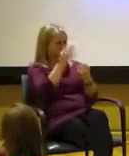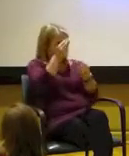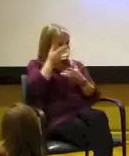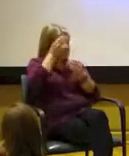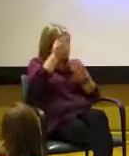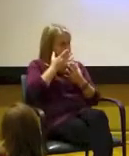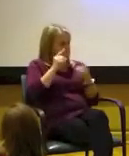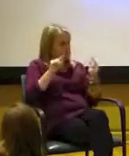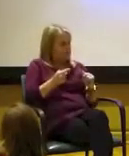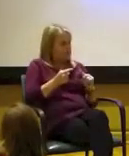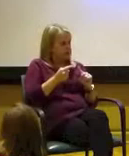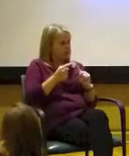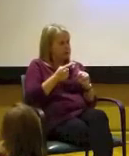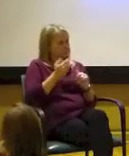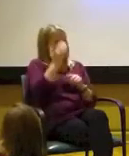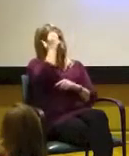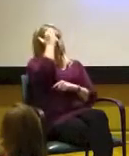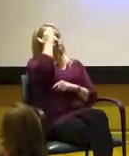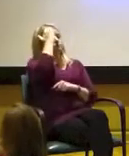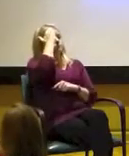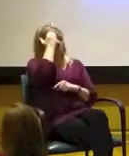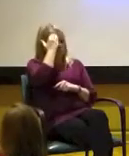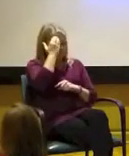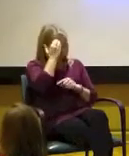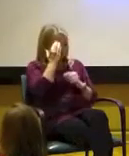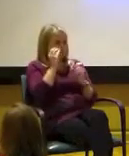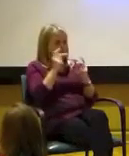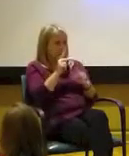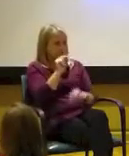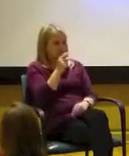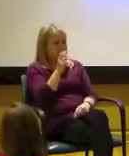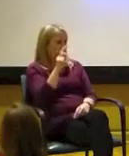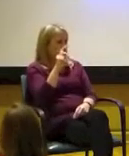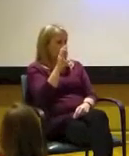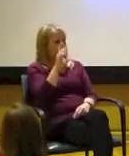pain to alert us to tethered cord.